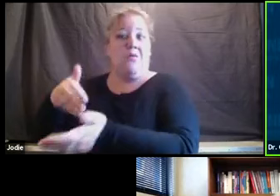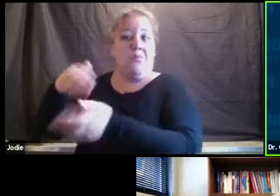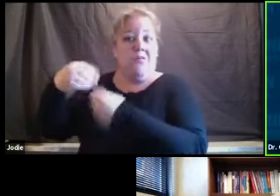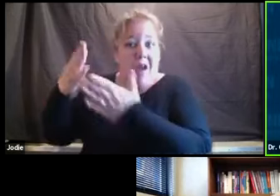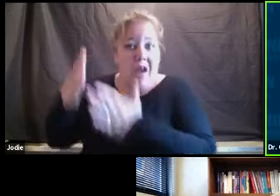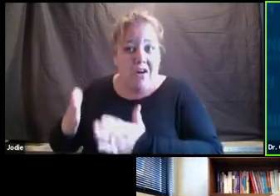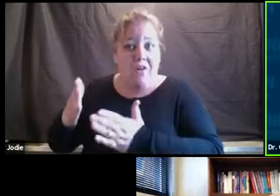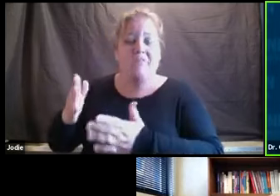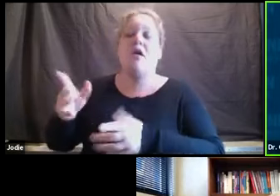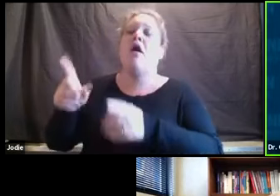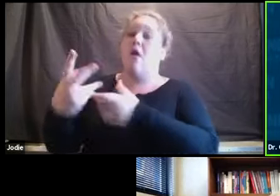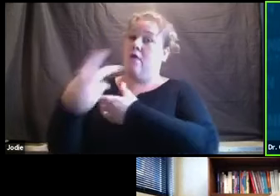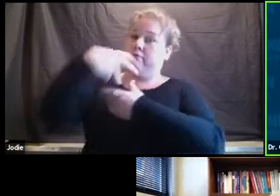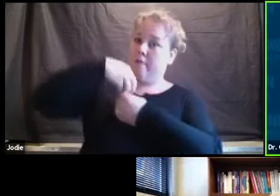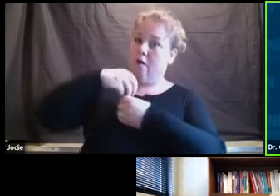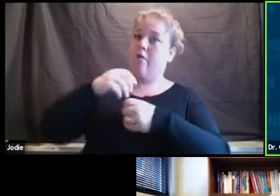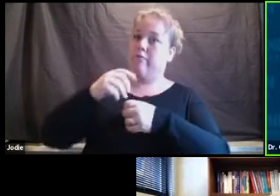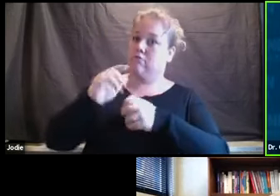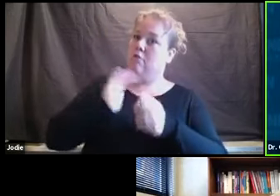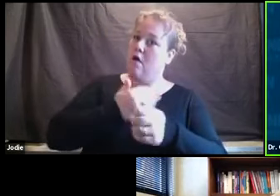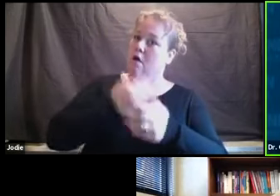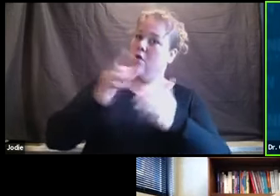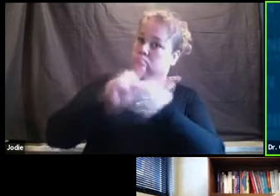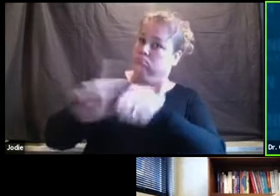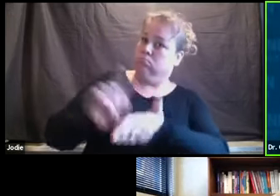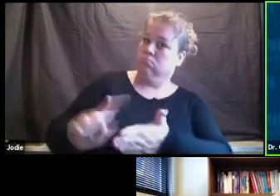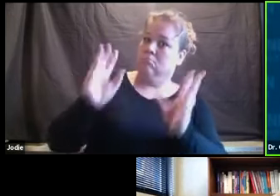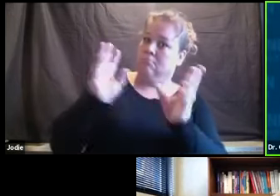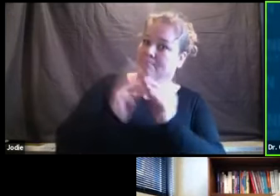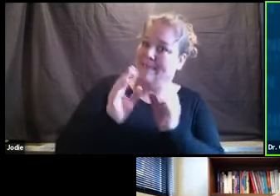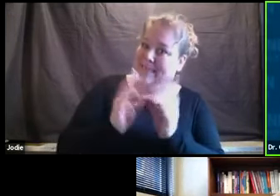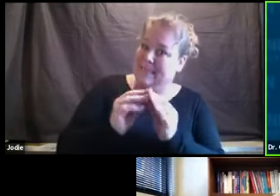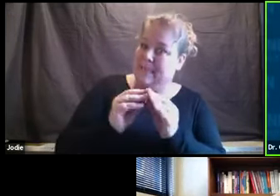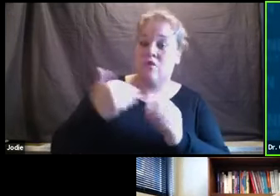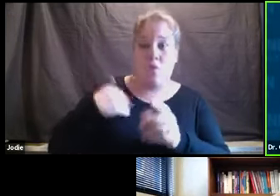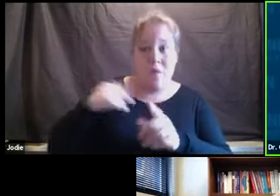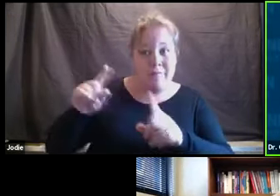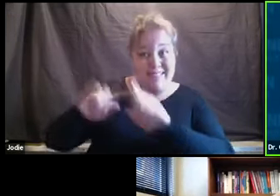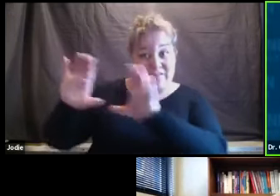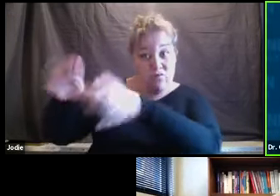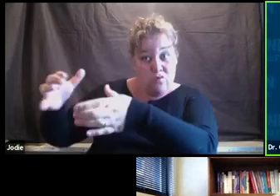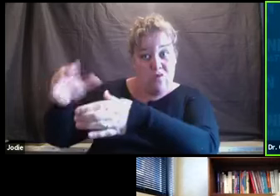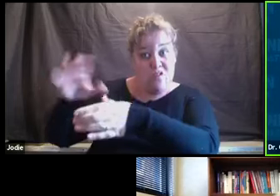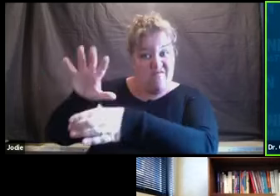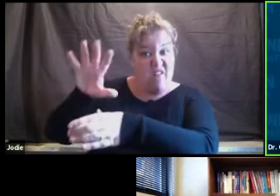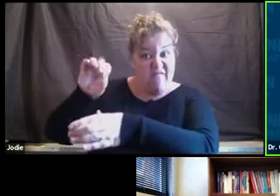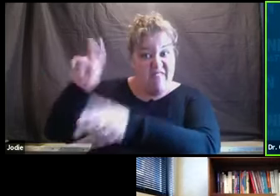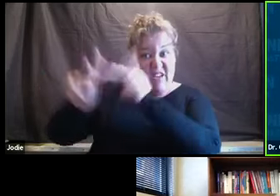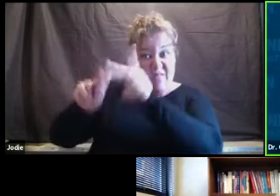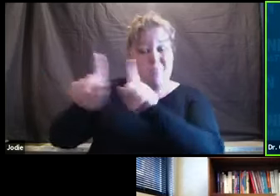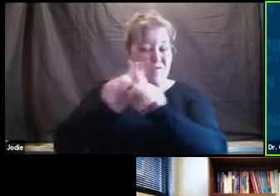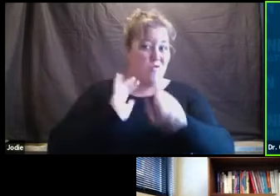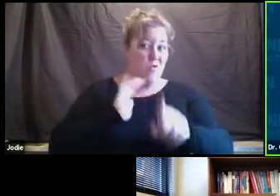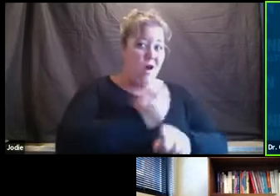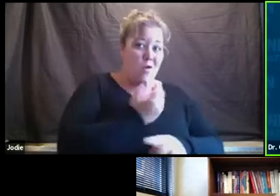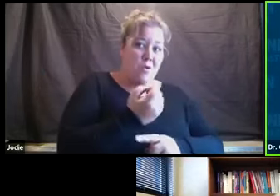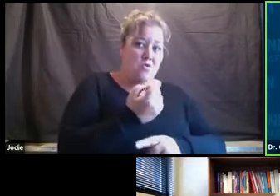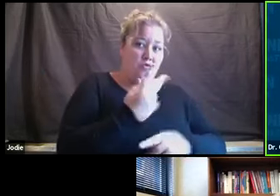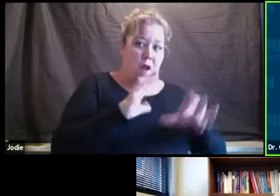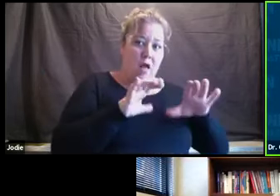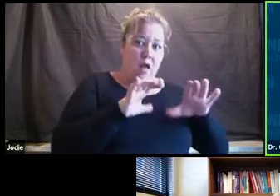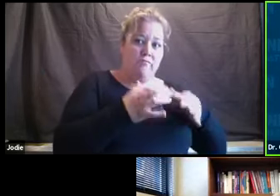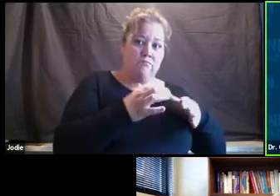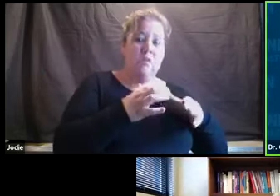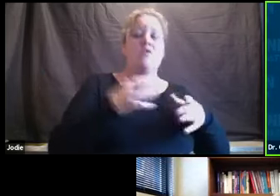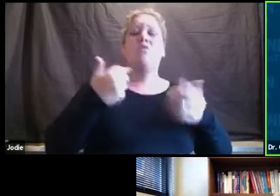also collaborative. So together, this group has developed a standardized approach to managing COVID in the nursing facility,